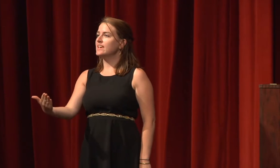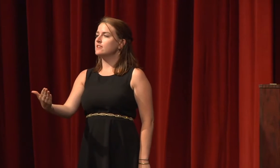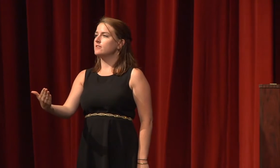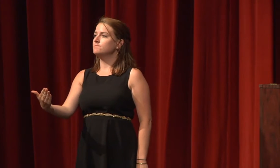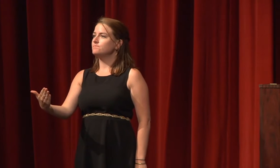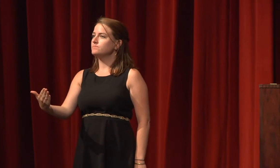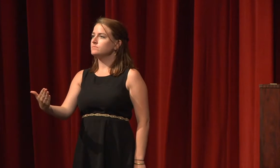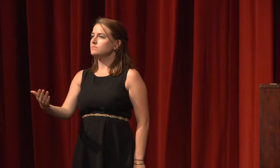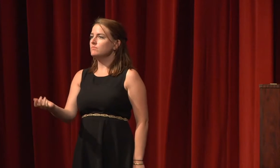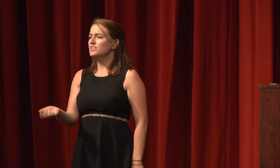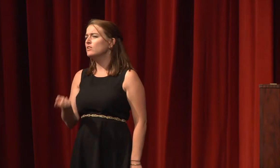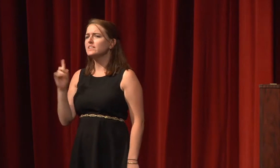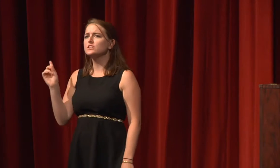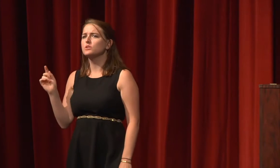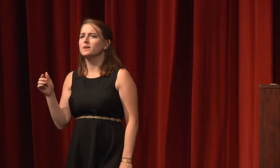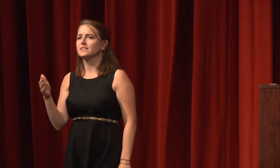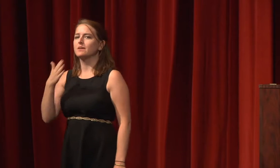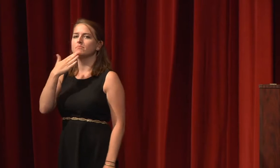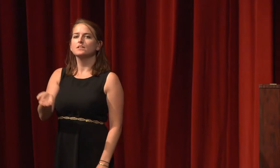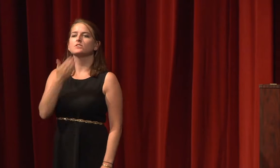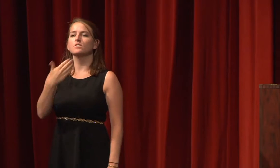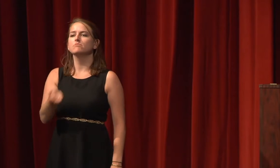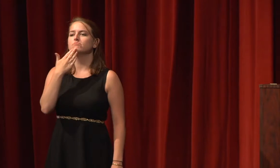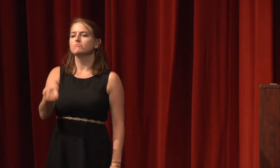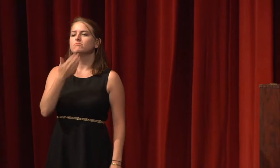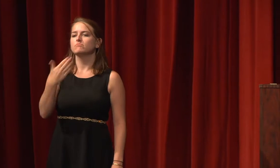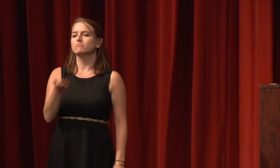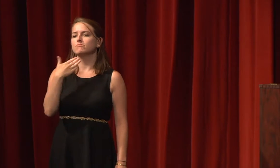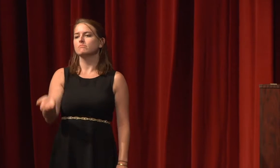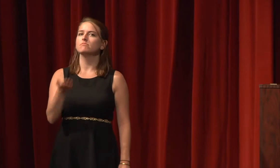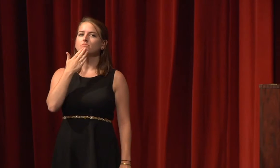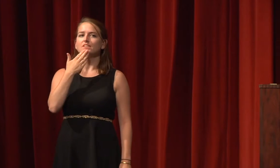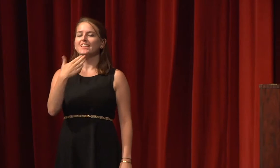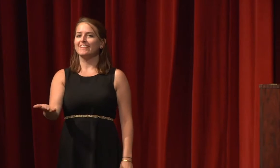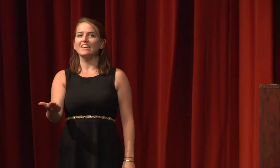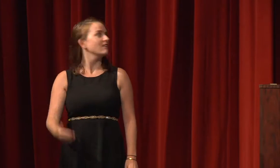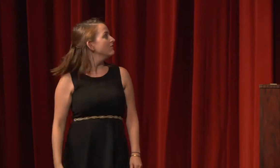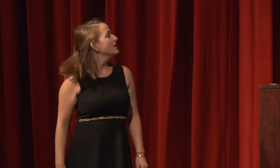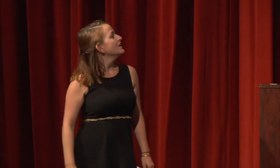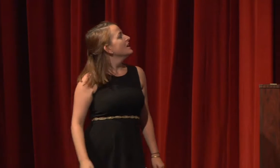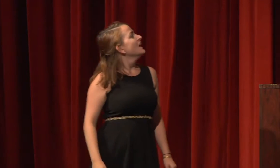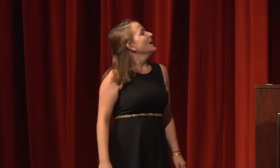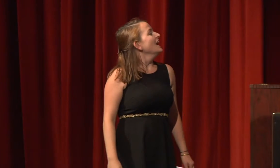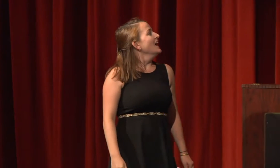Thank you. And you only need to do it one time. So, thank you.